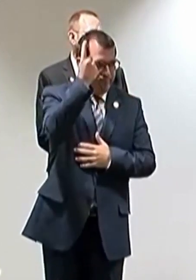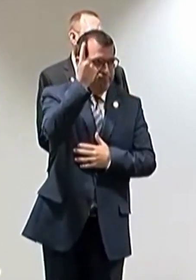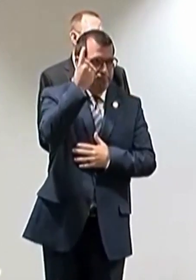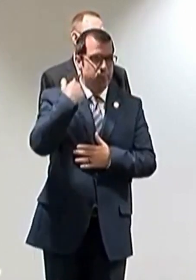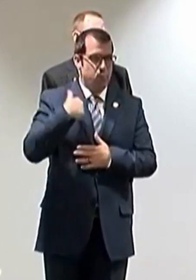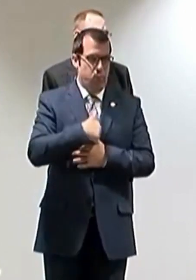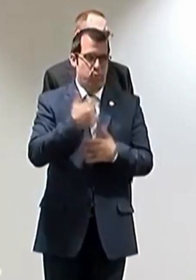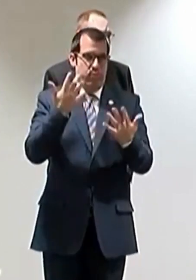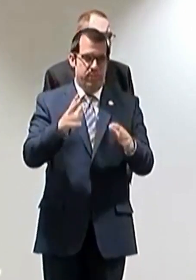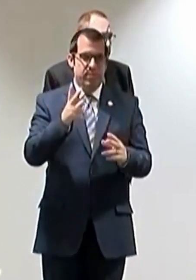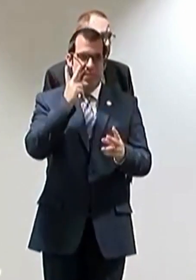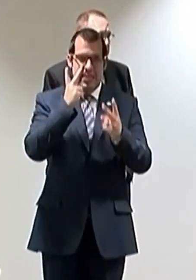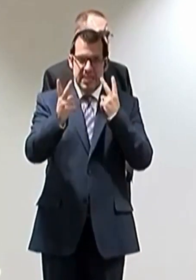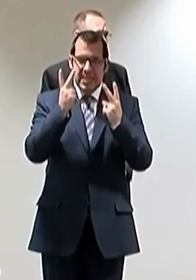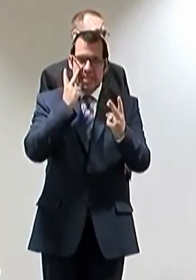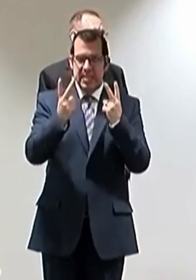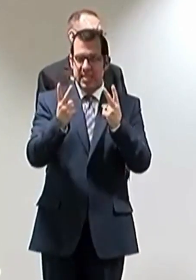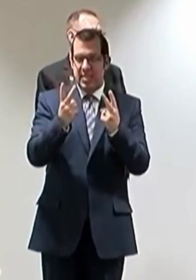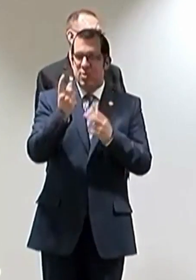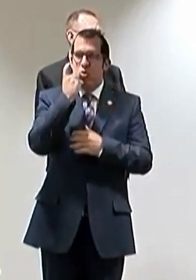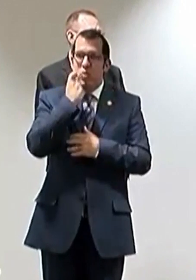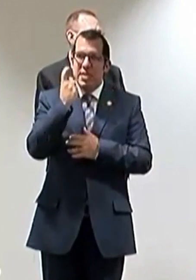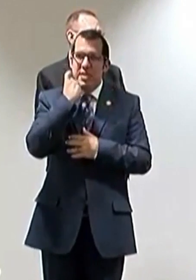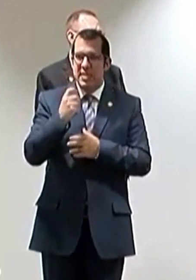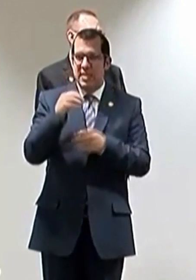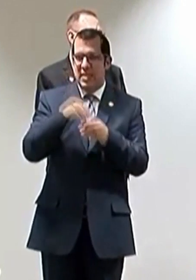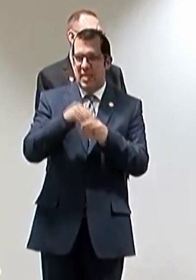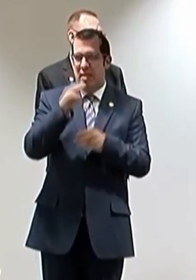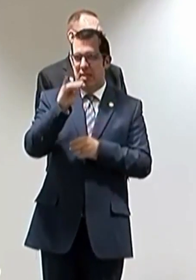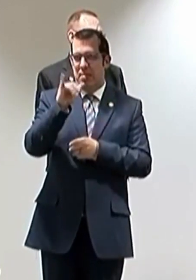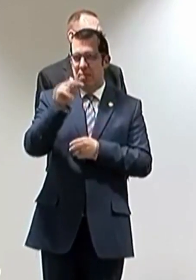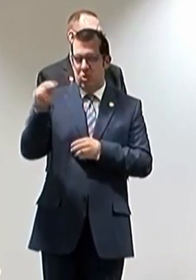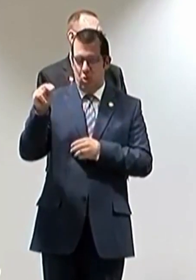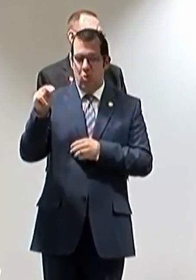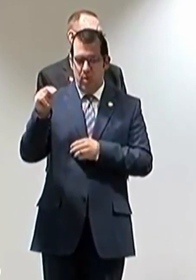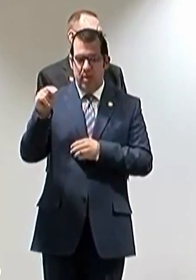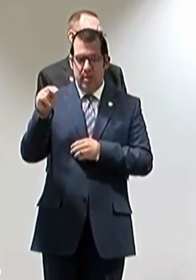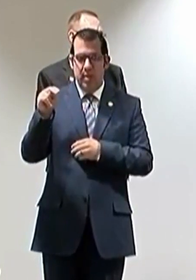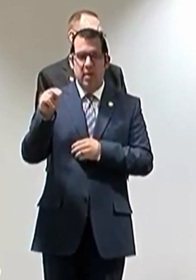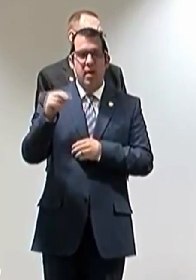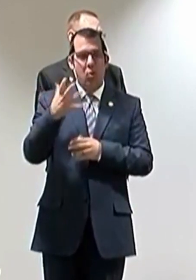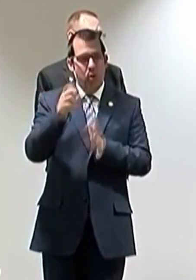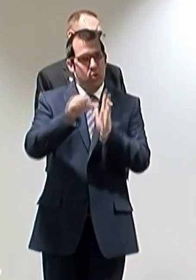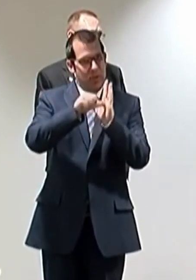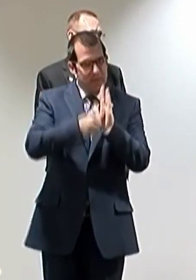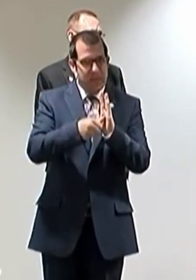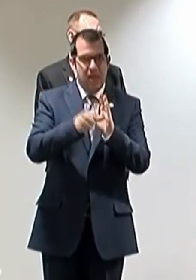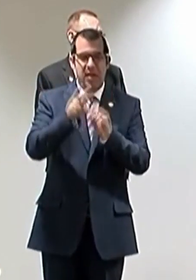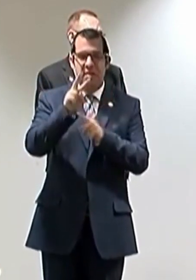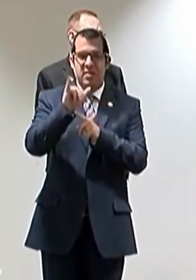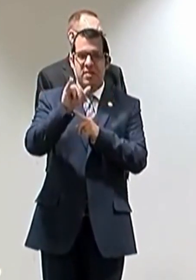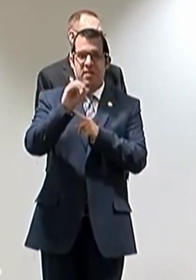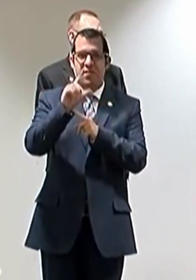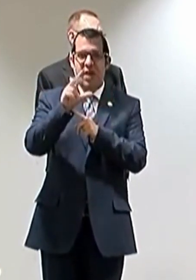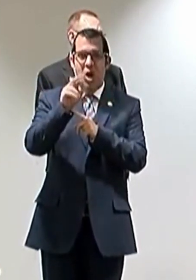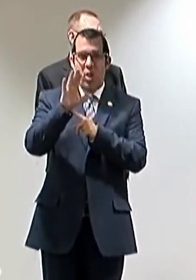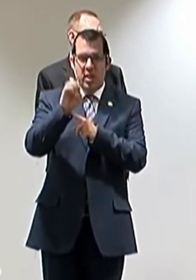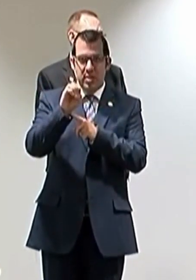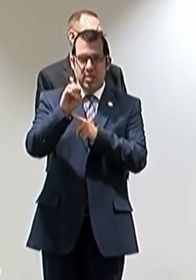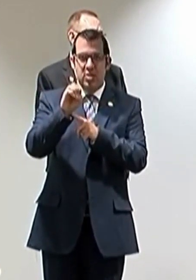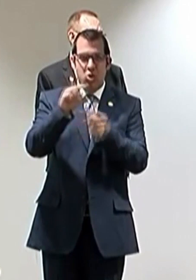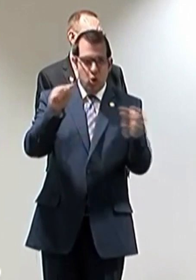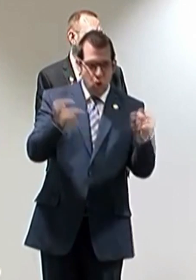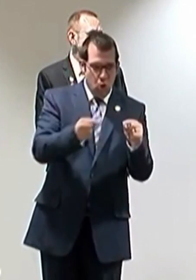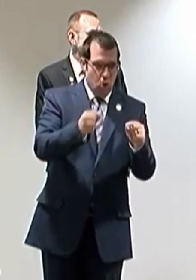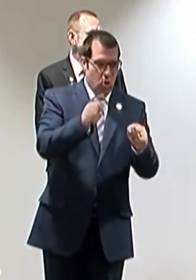have seen most recently in Minnesota. But let me emphasize that violence to person